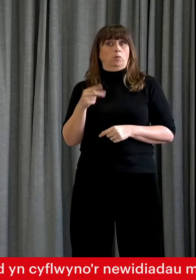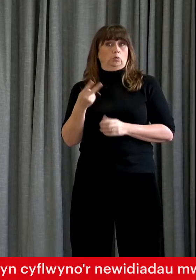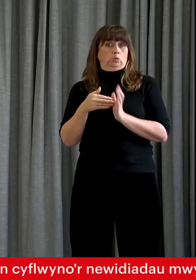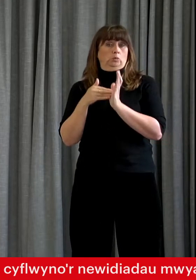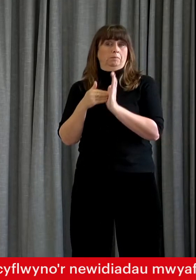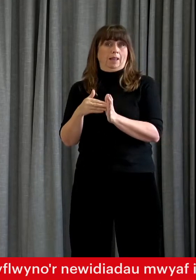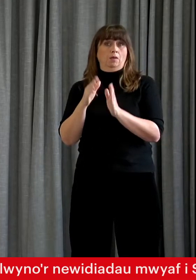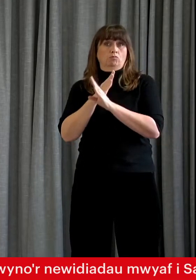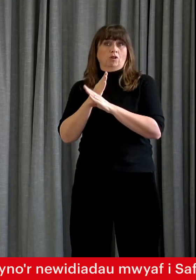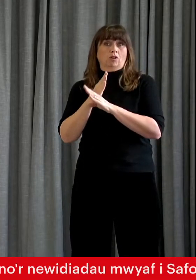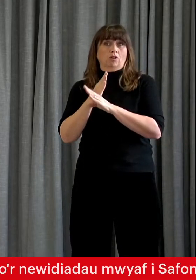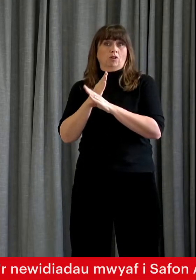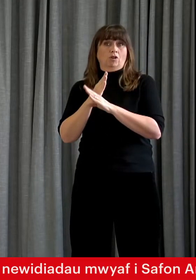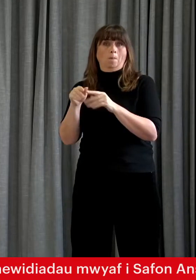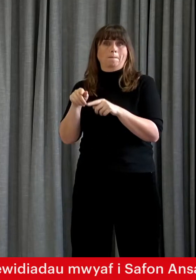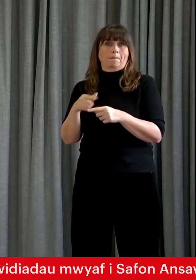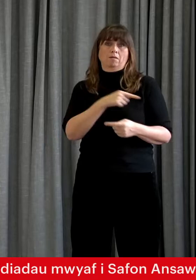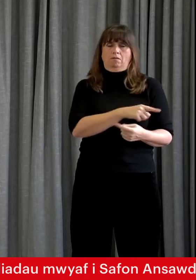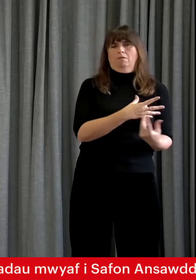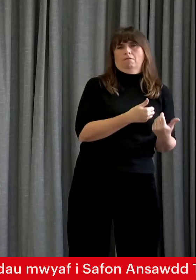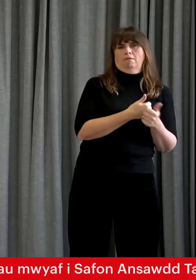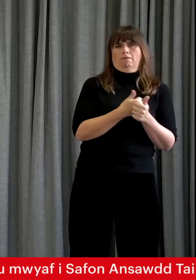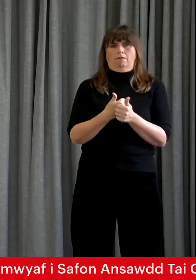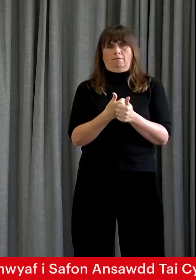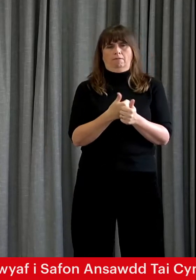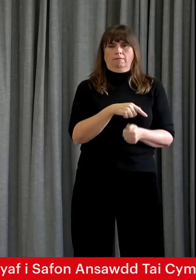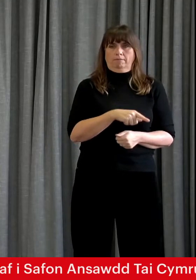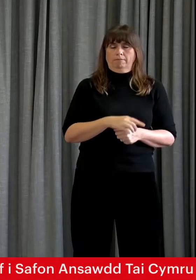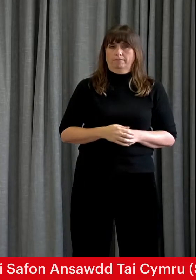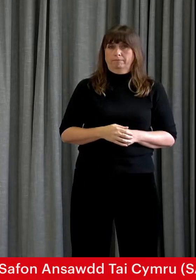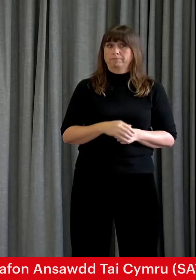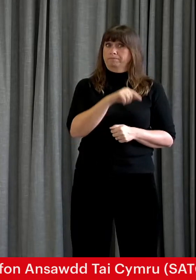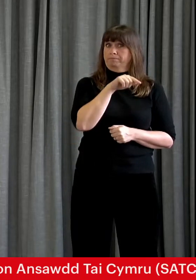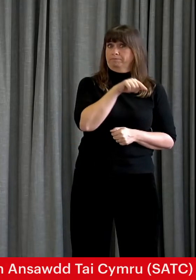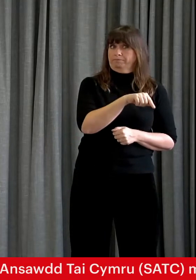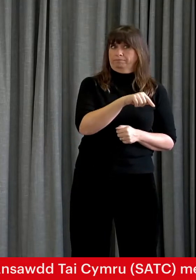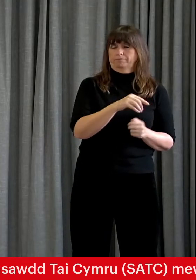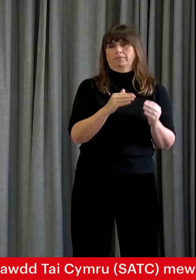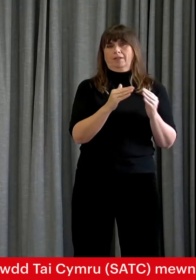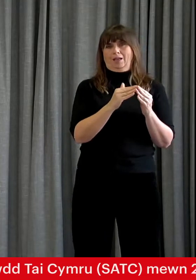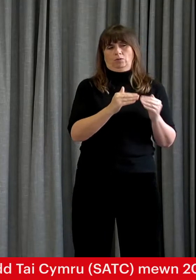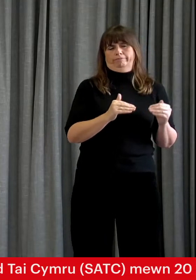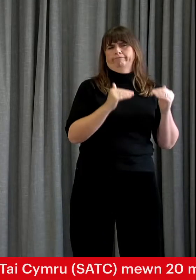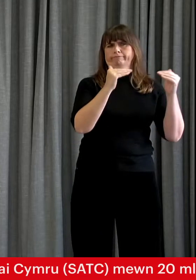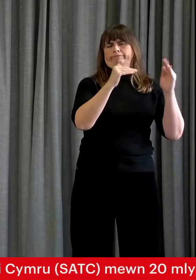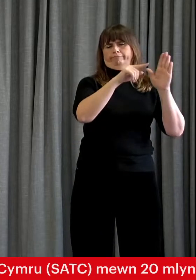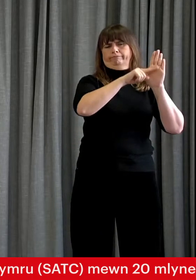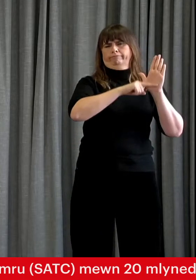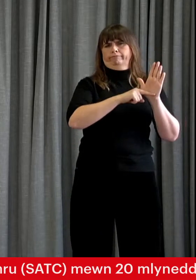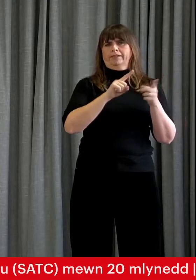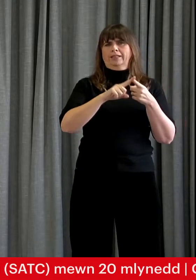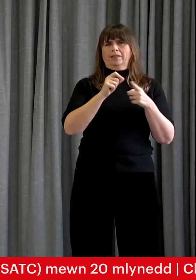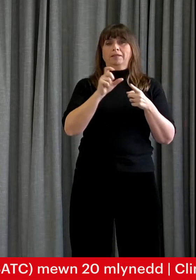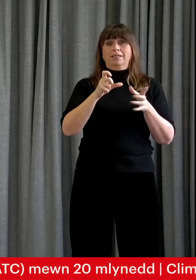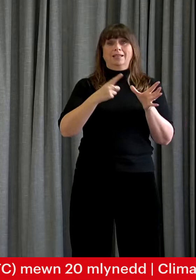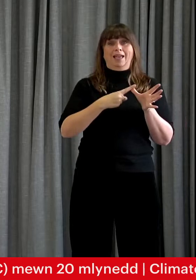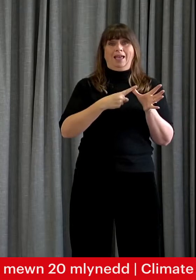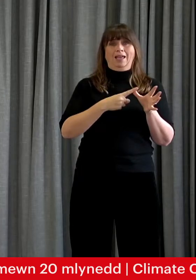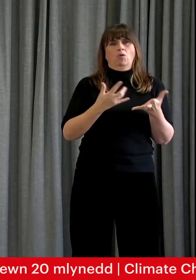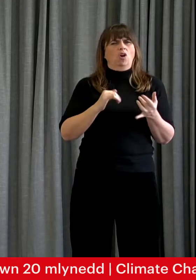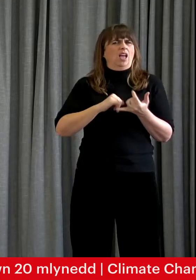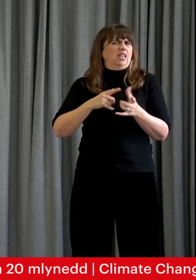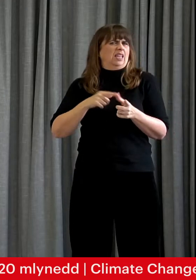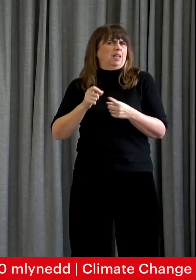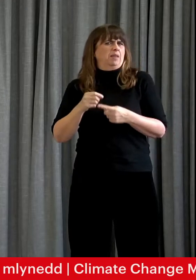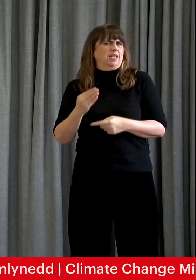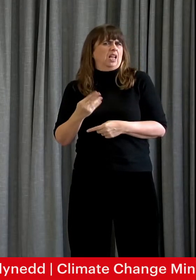million privately owned homes in Wales. Our new standard for existing social housing sets the ambition of EPC-A or